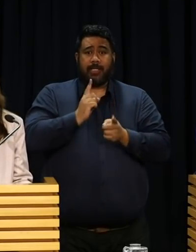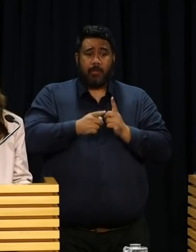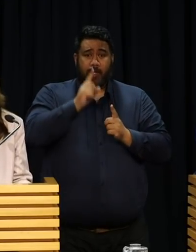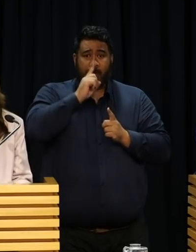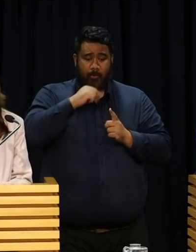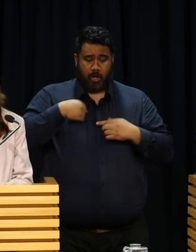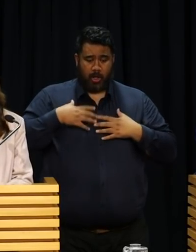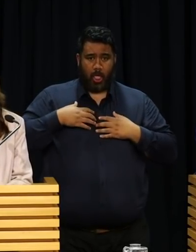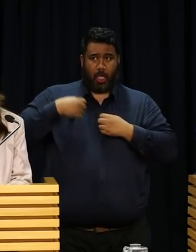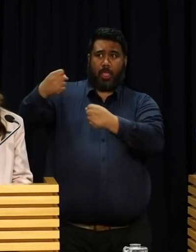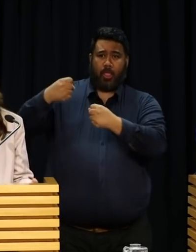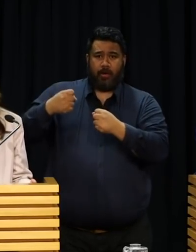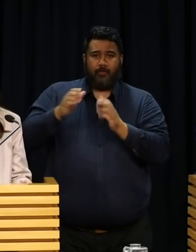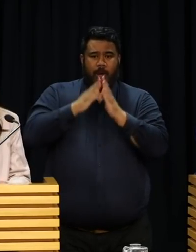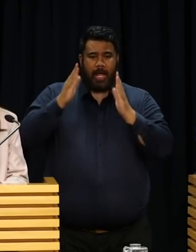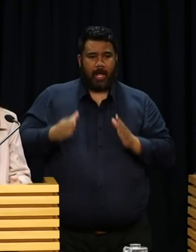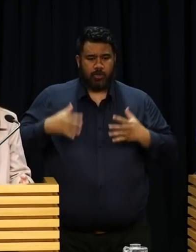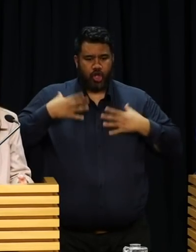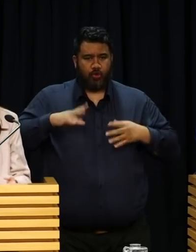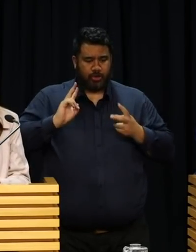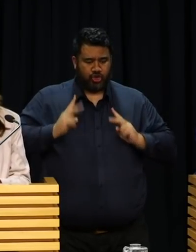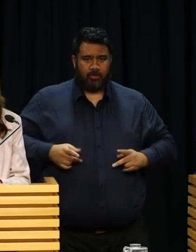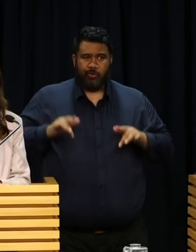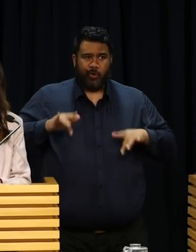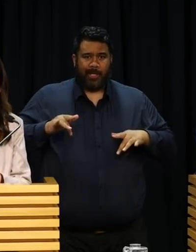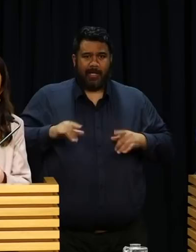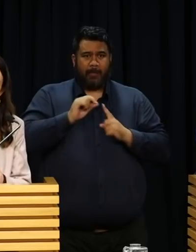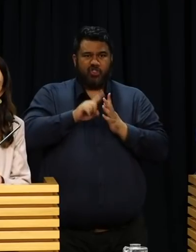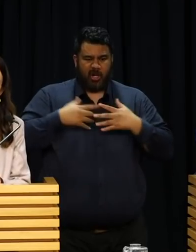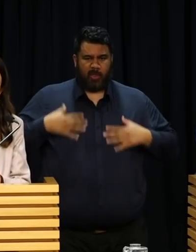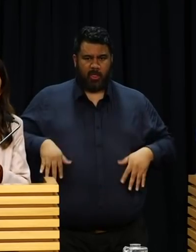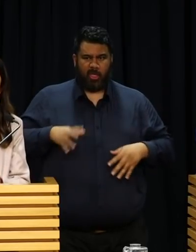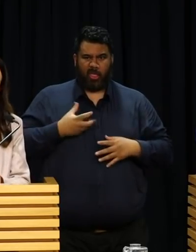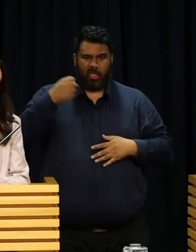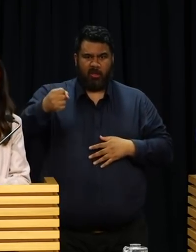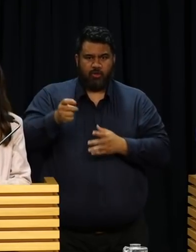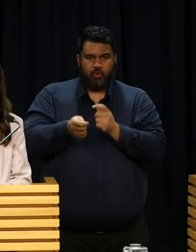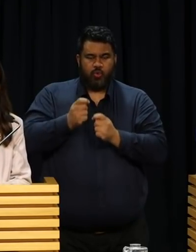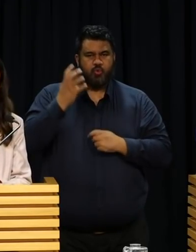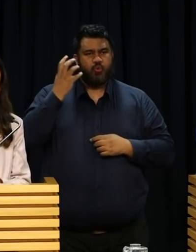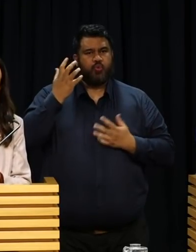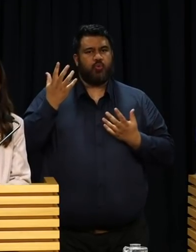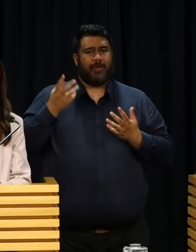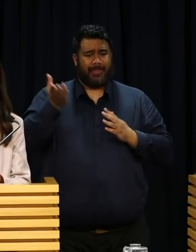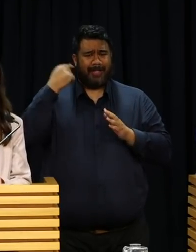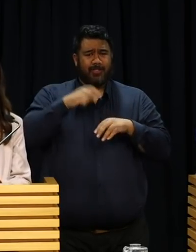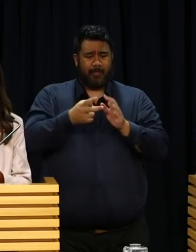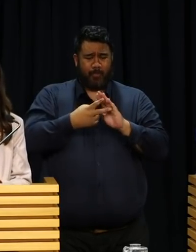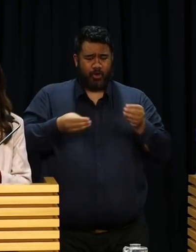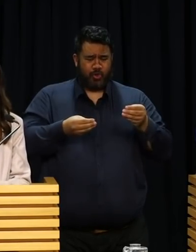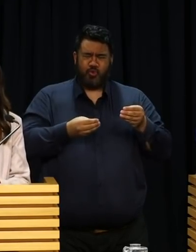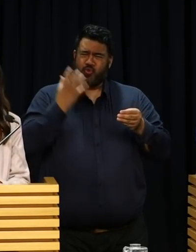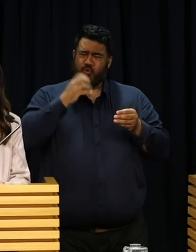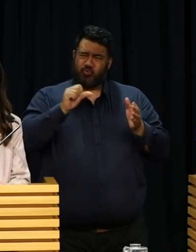their pyjamas. You know, no access to resource. That is a way they deployed a policy in a way that we just would not